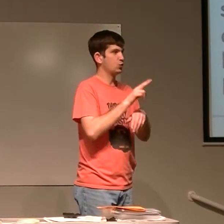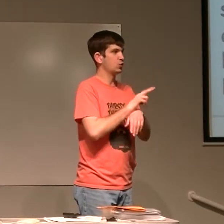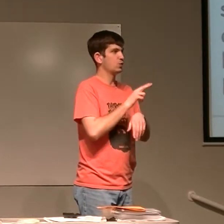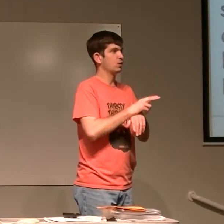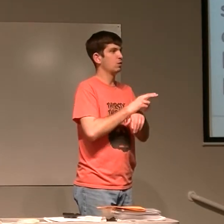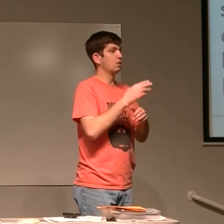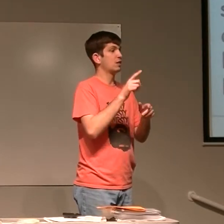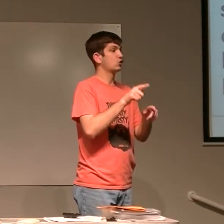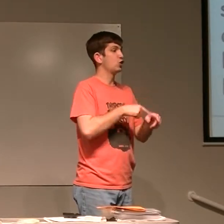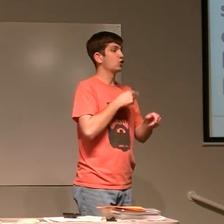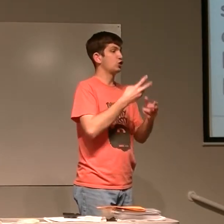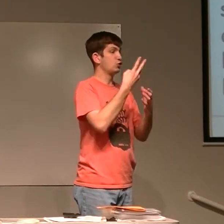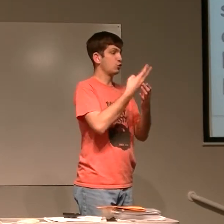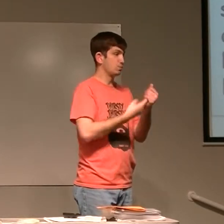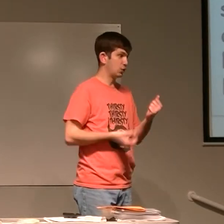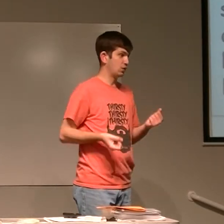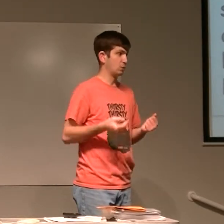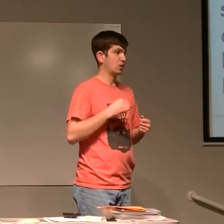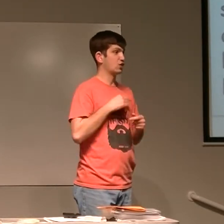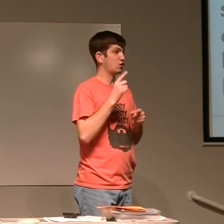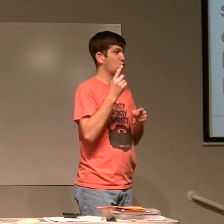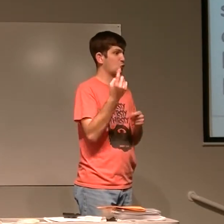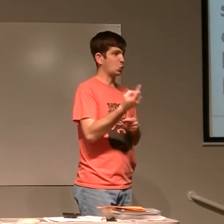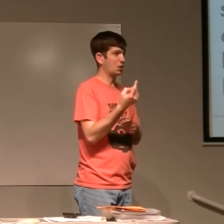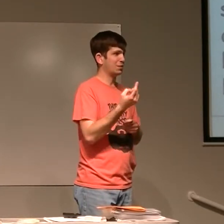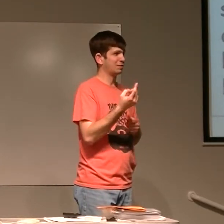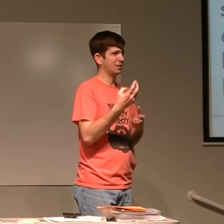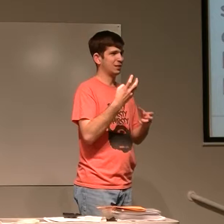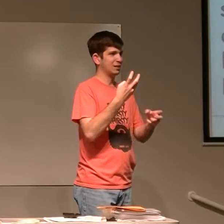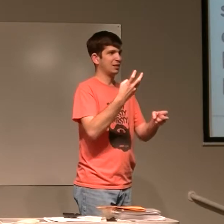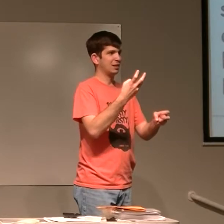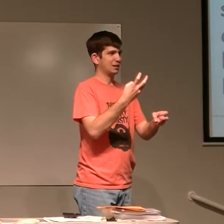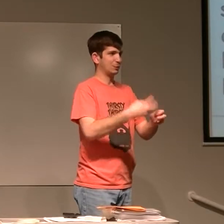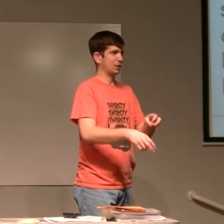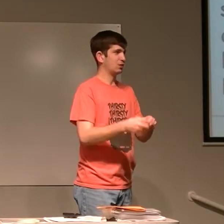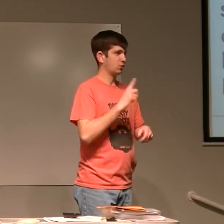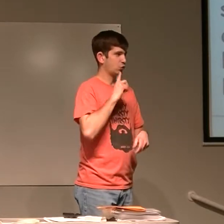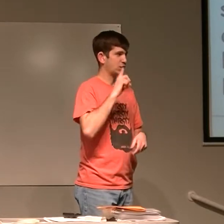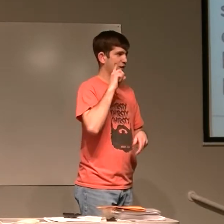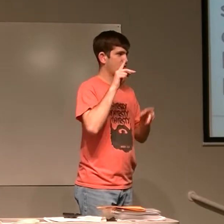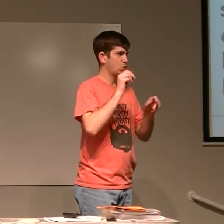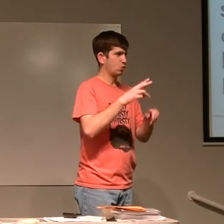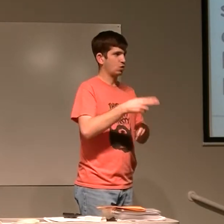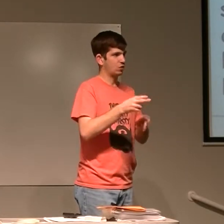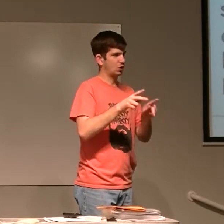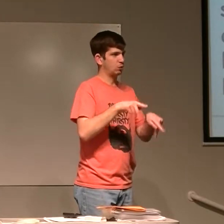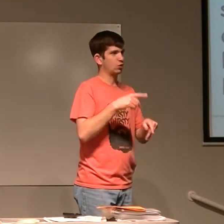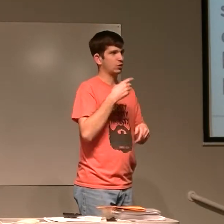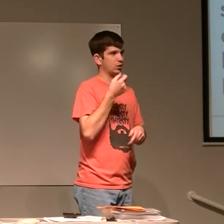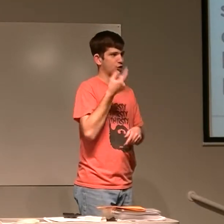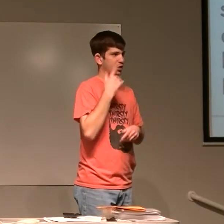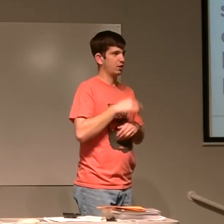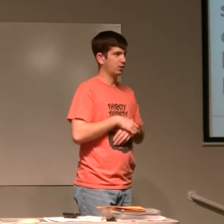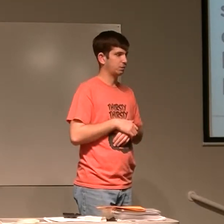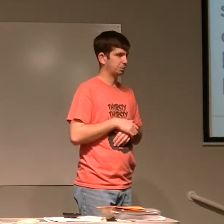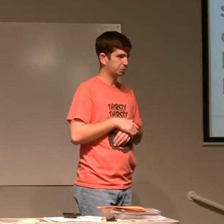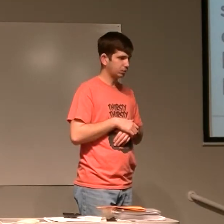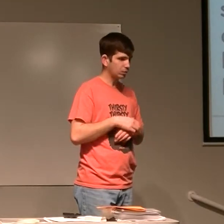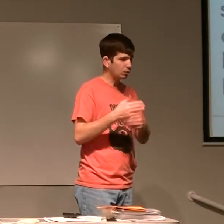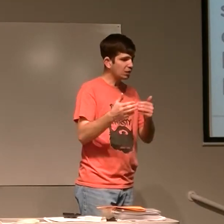use, as long as you use both of them. Because if you use one, it's going to be difficult for a deaf or a hard-of-hearing person to understand. And